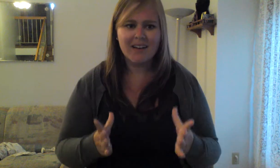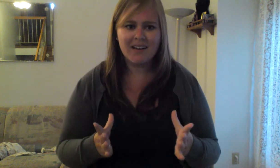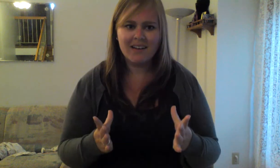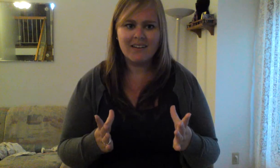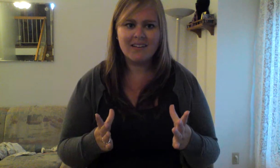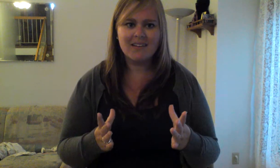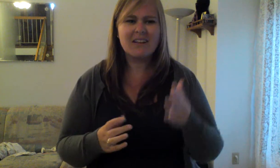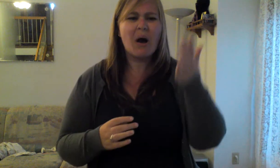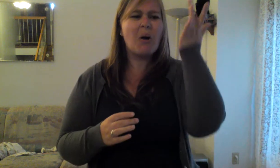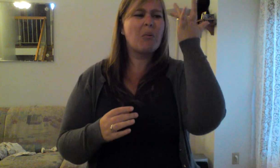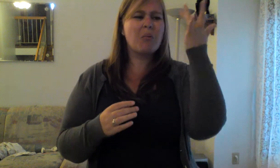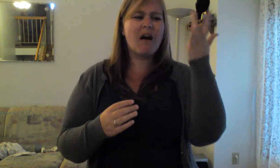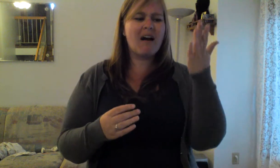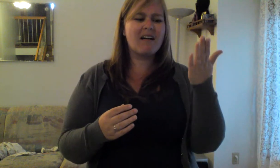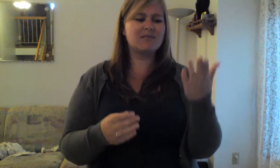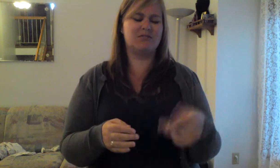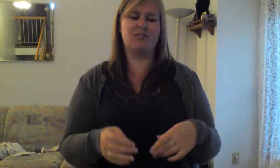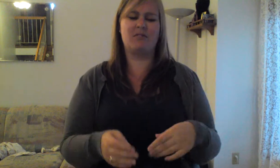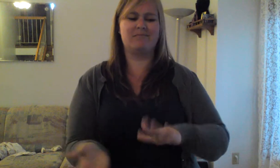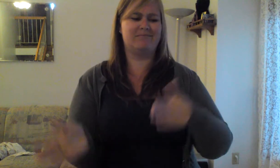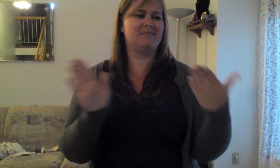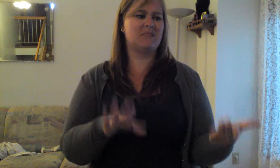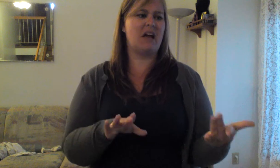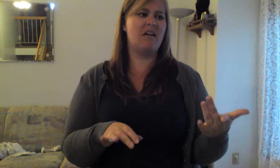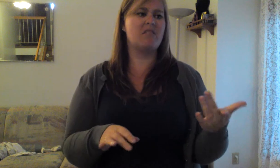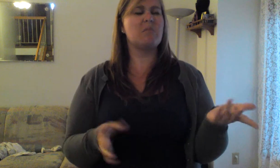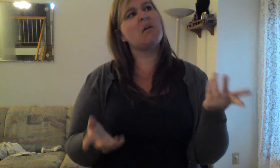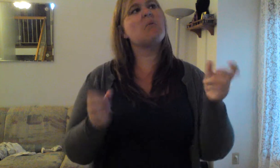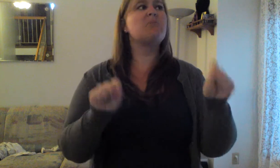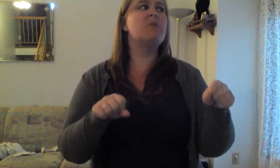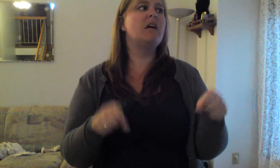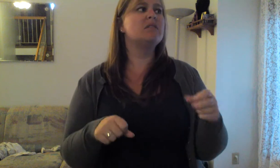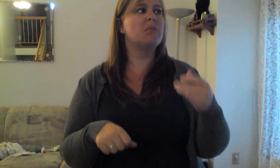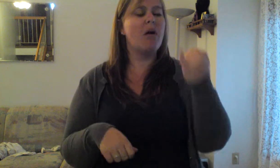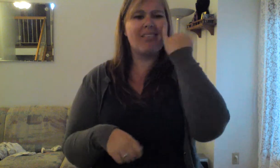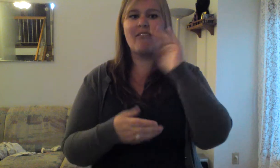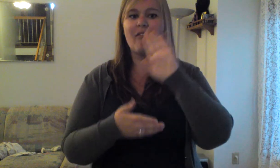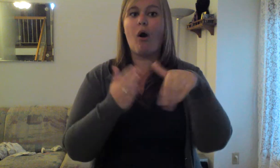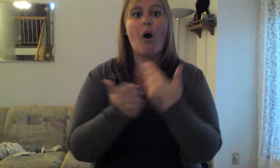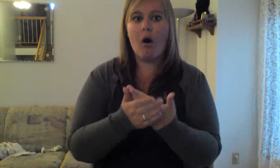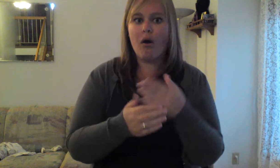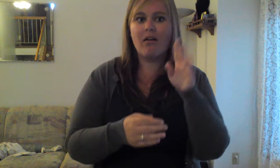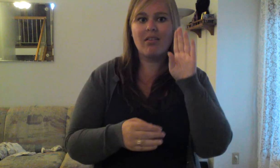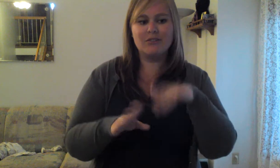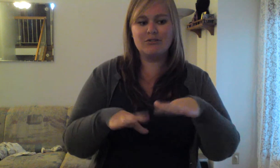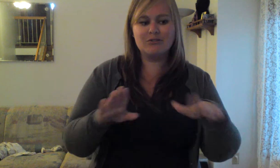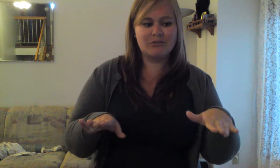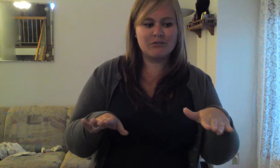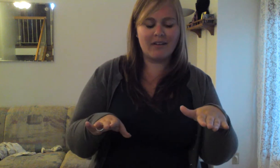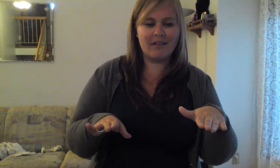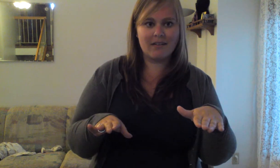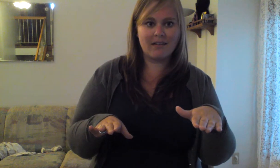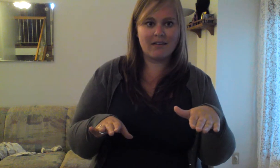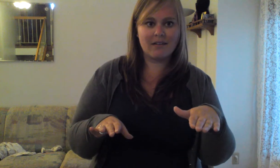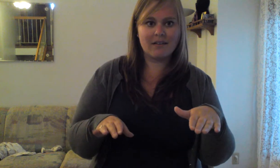death as a potential event to befall all children just because a small minority children are born not within